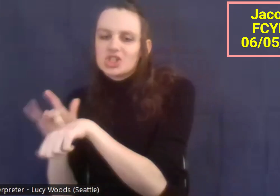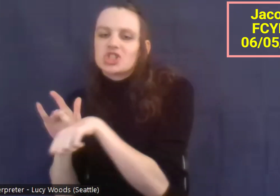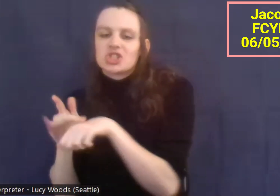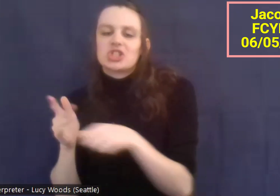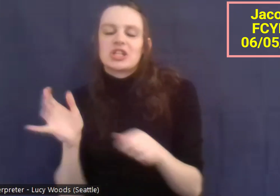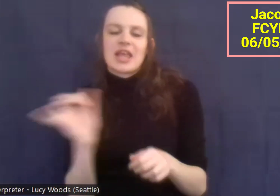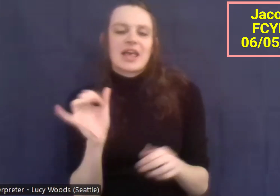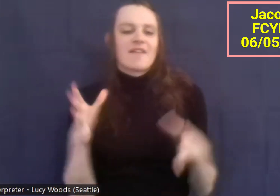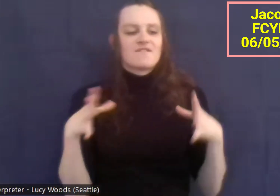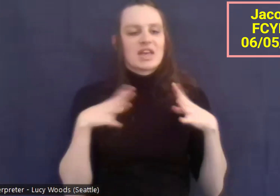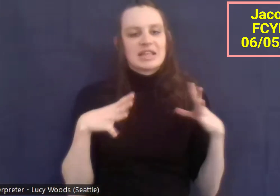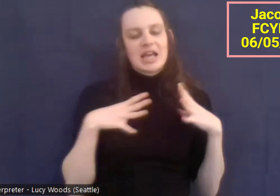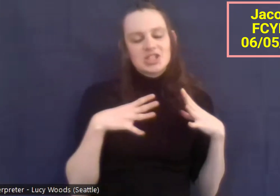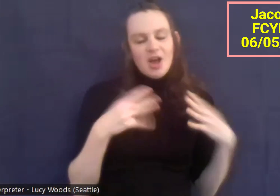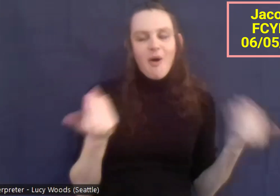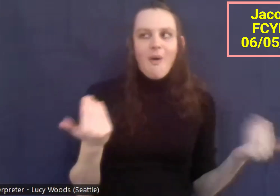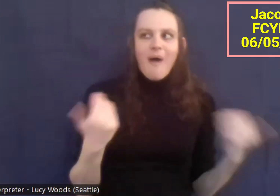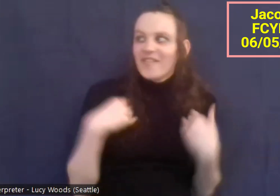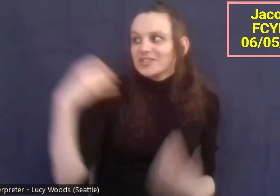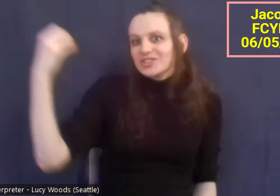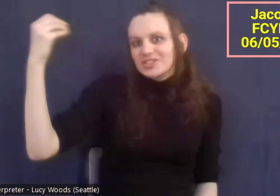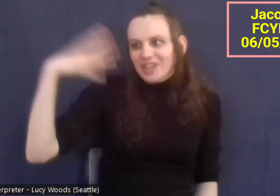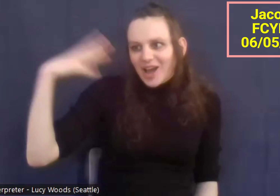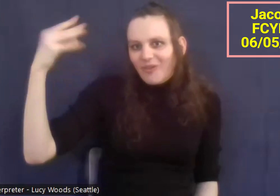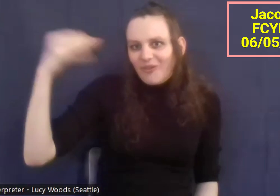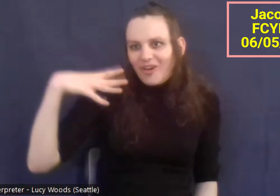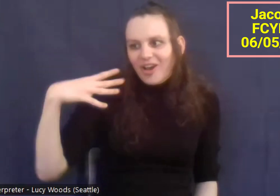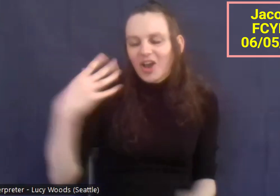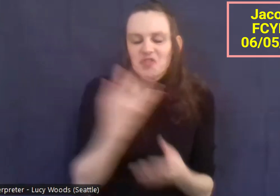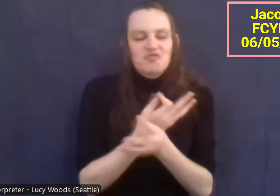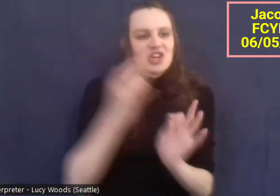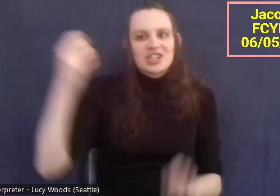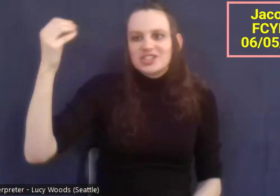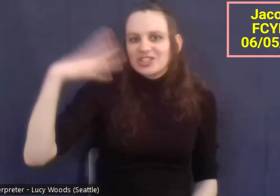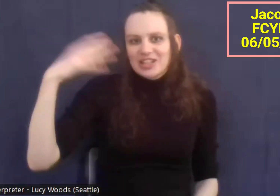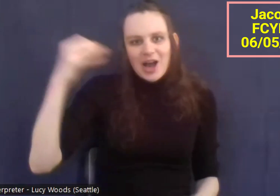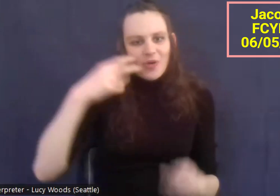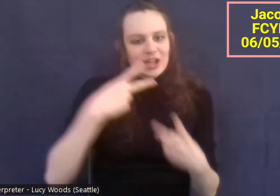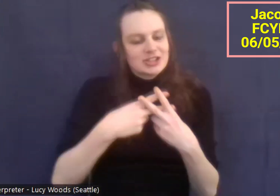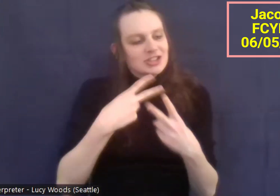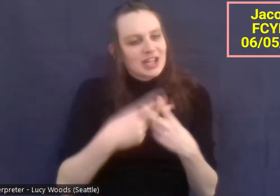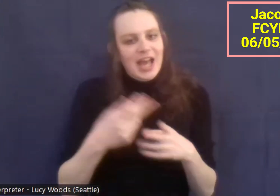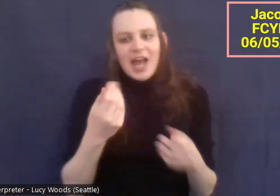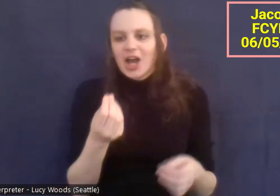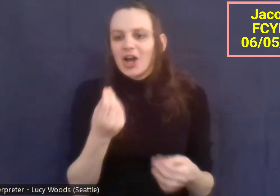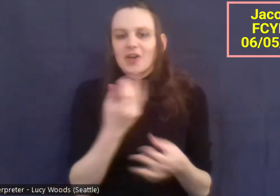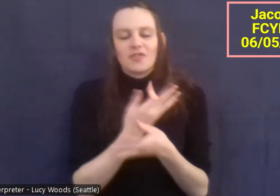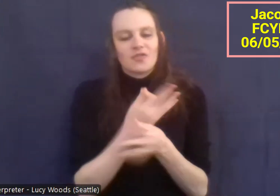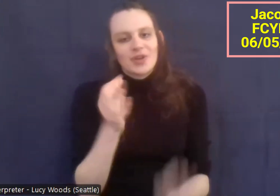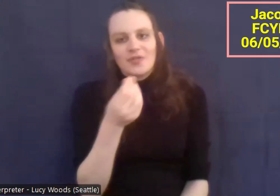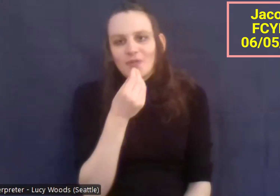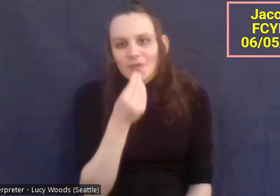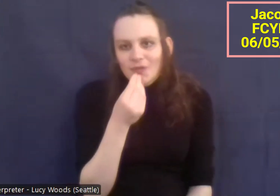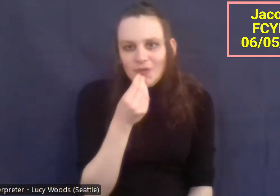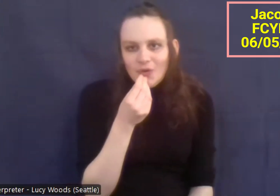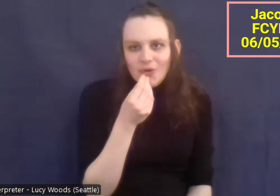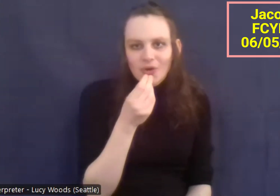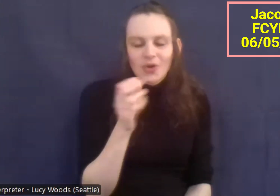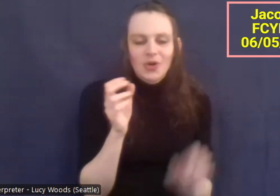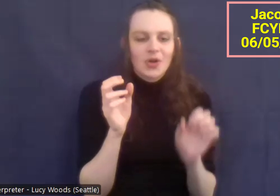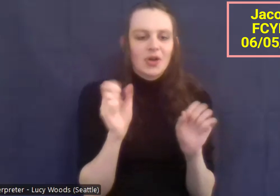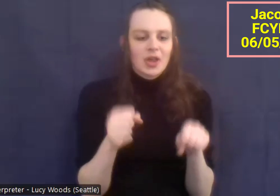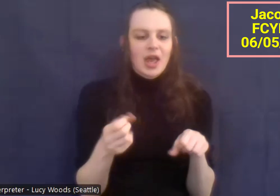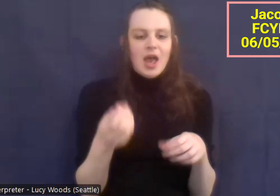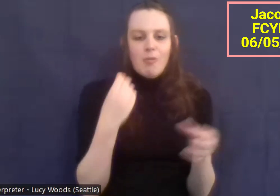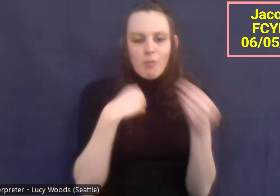oh, give me a shower for I got a free shower, free food. I get to put on a little weight, get back out there and